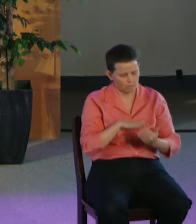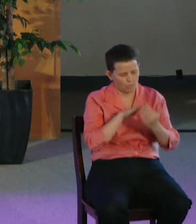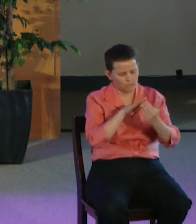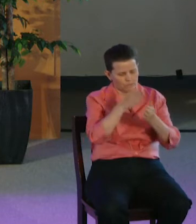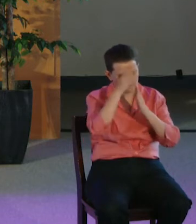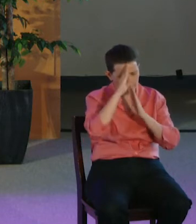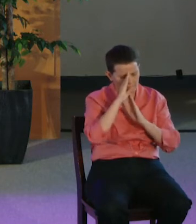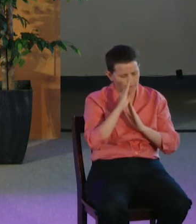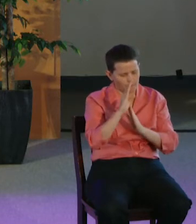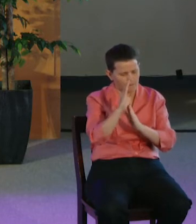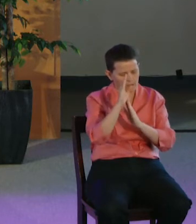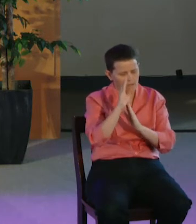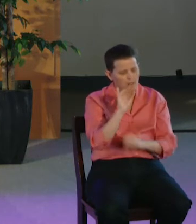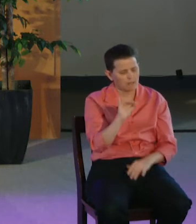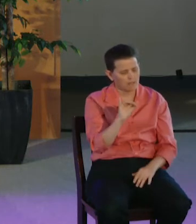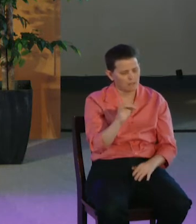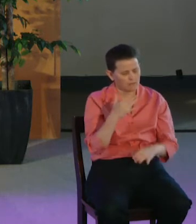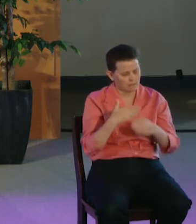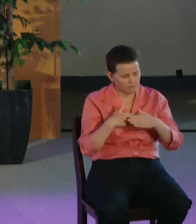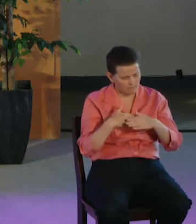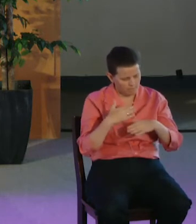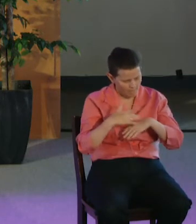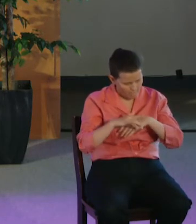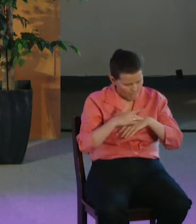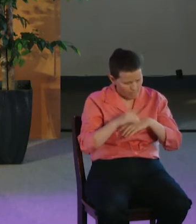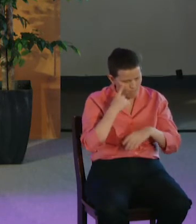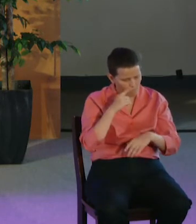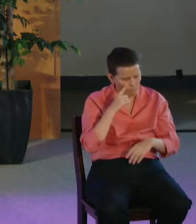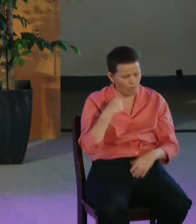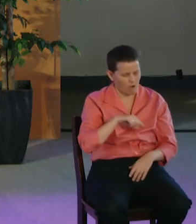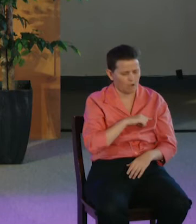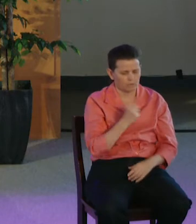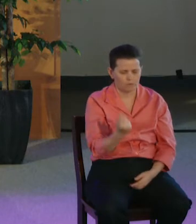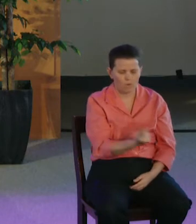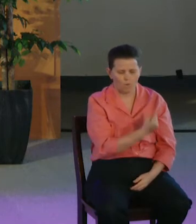any time of the day, any day of the week.